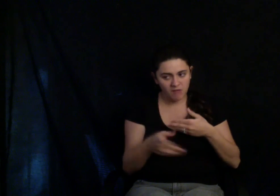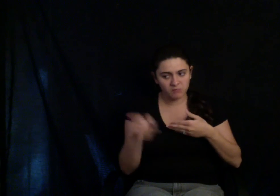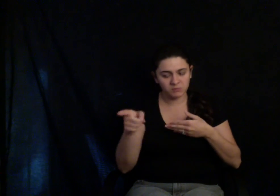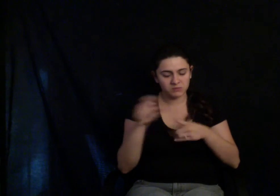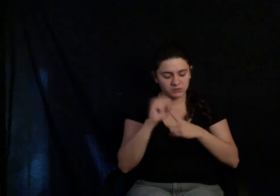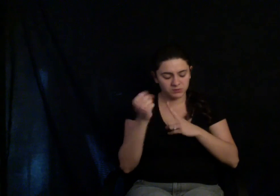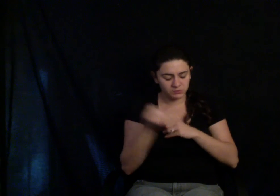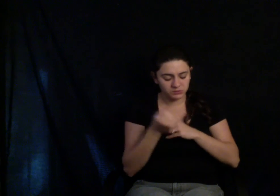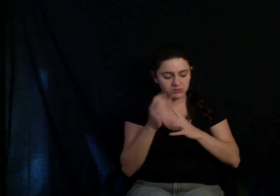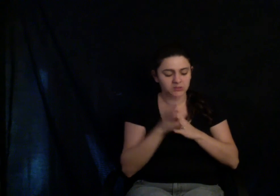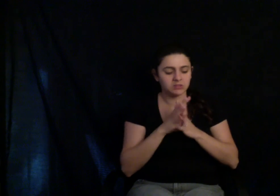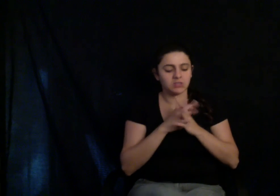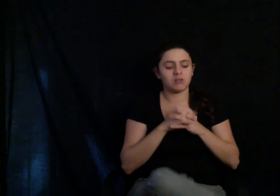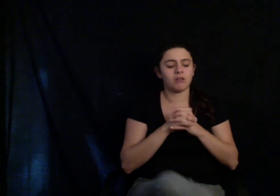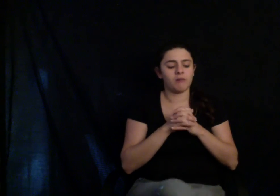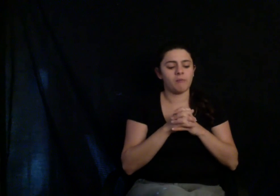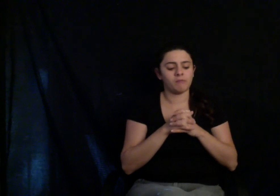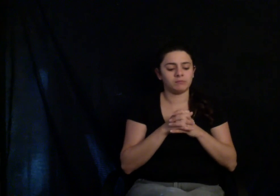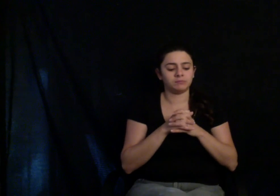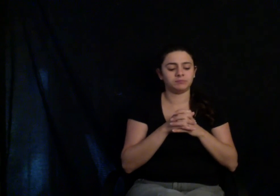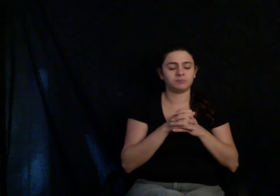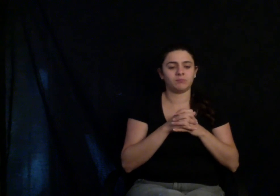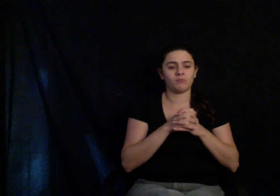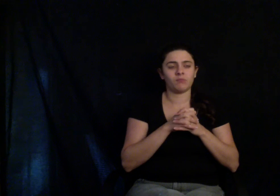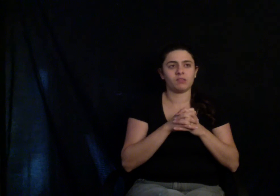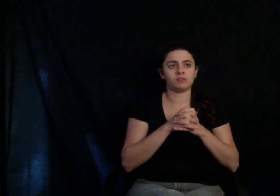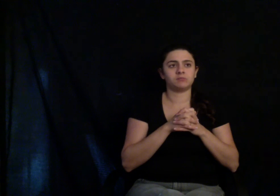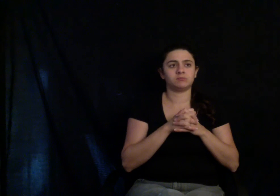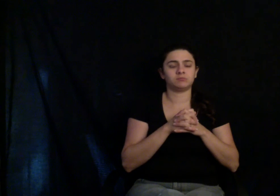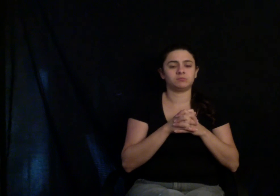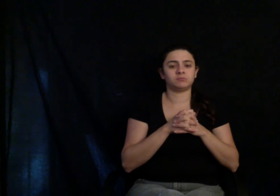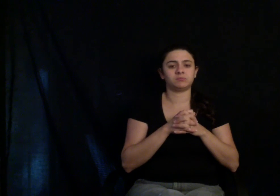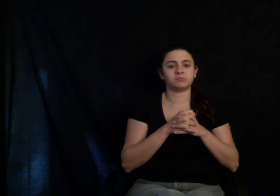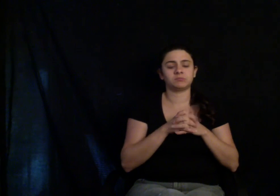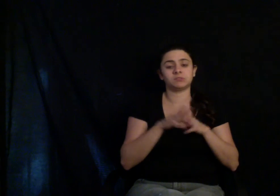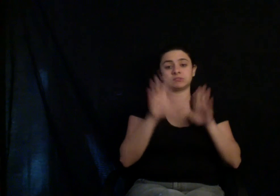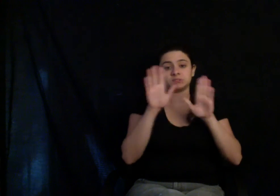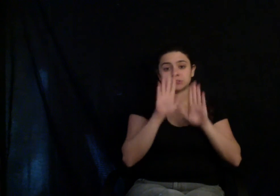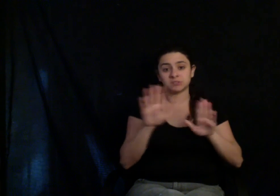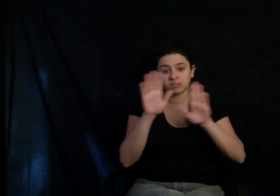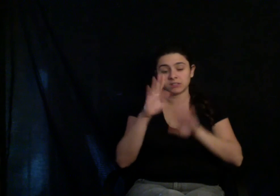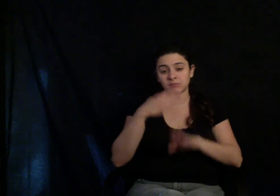it on Saturday, but on Sunday, I was talking to my mom on the phone. She lives out in